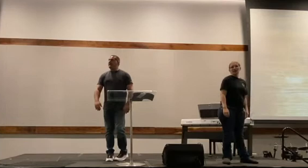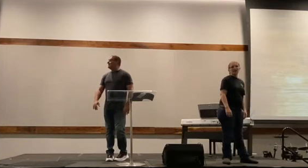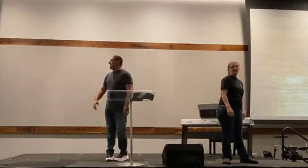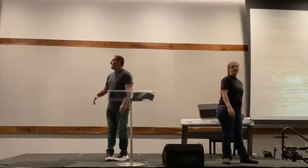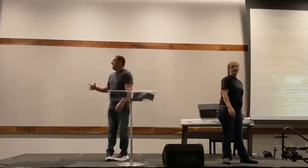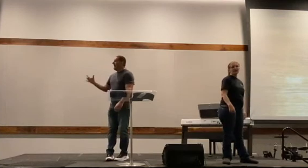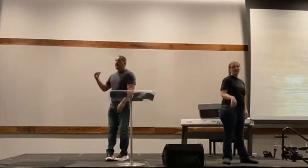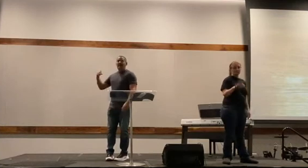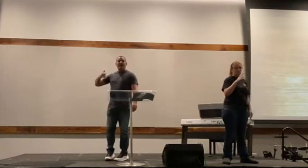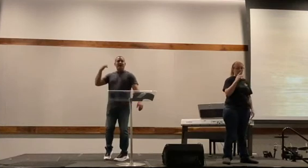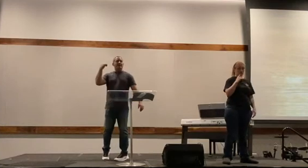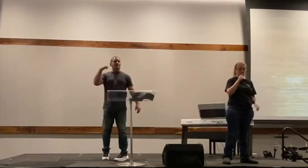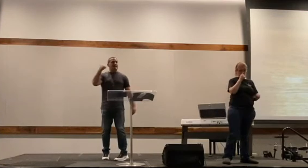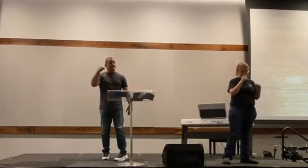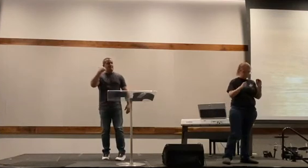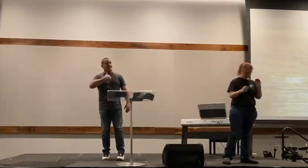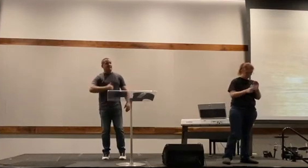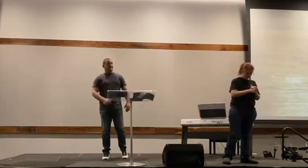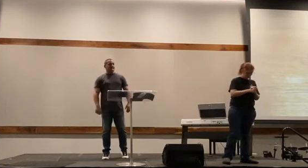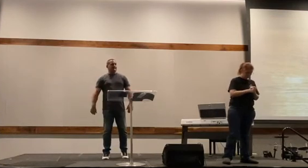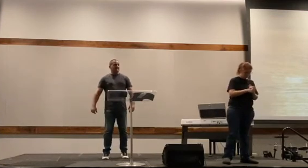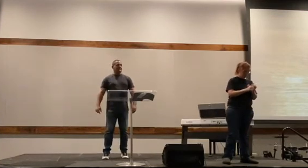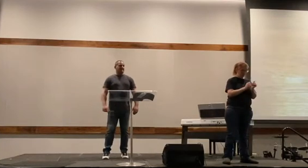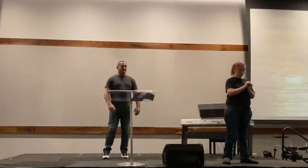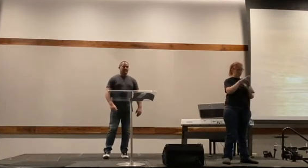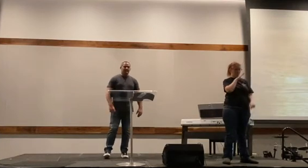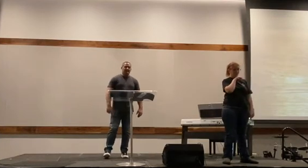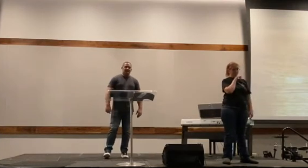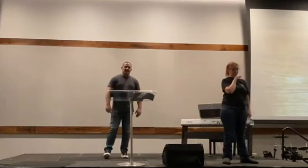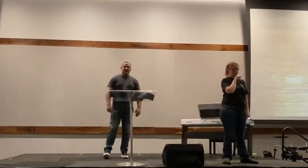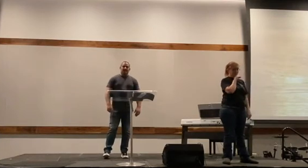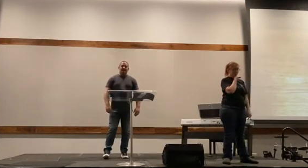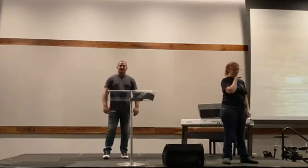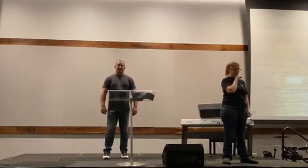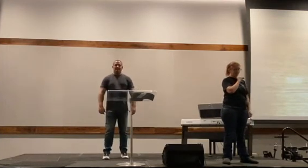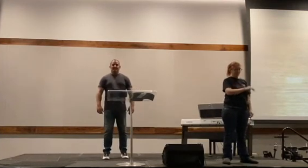And he ended up hiding out in a pit of pigs.